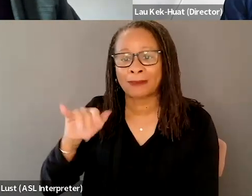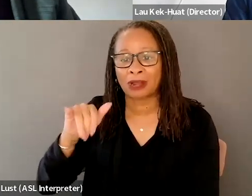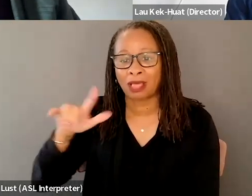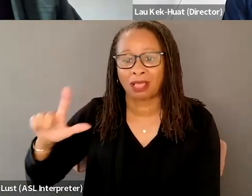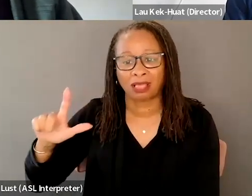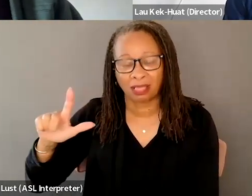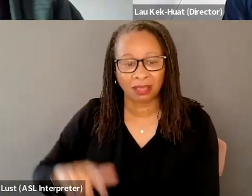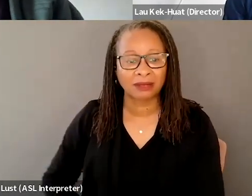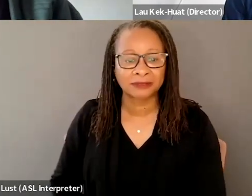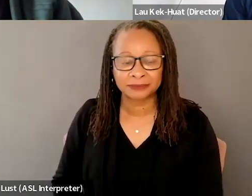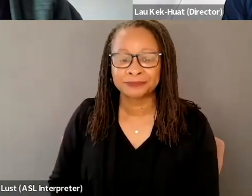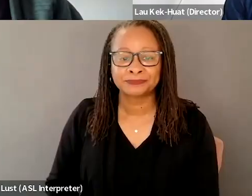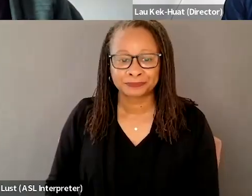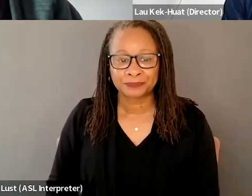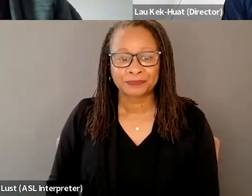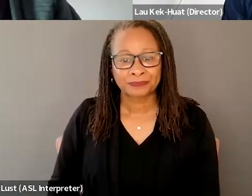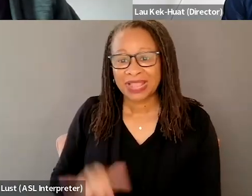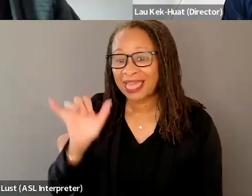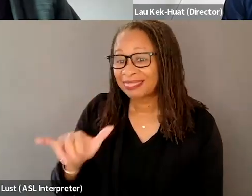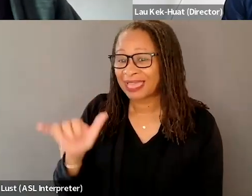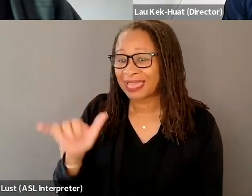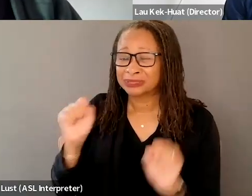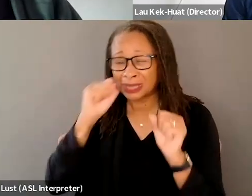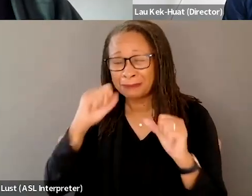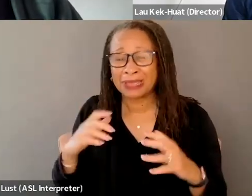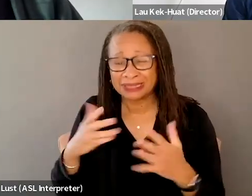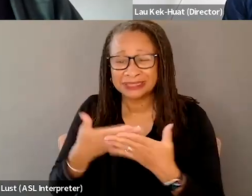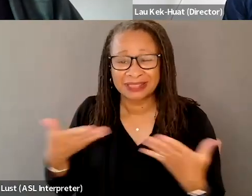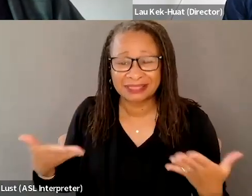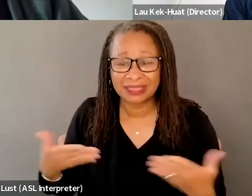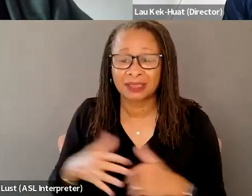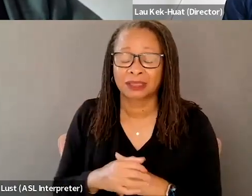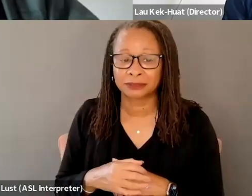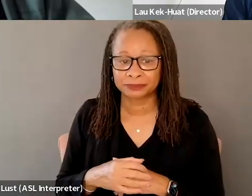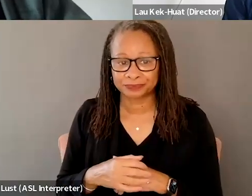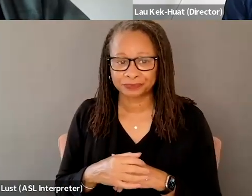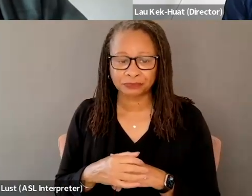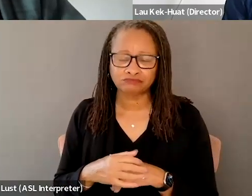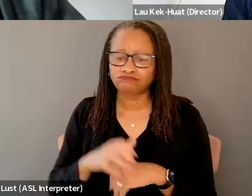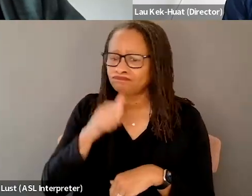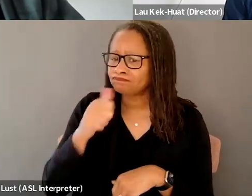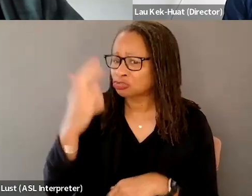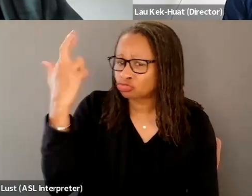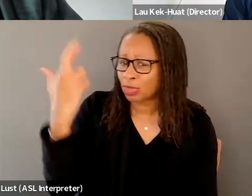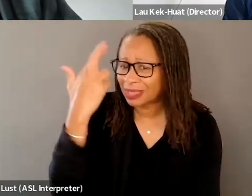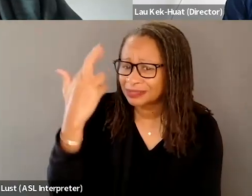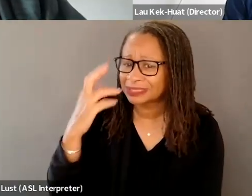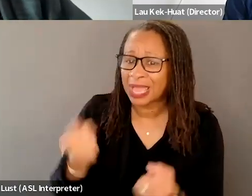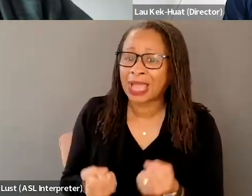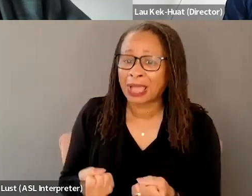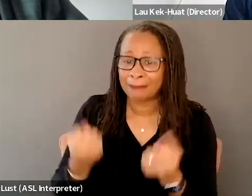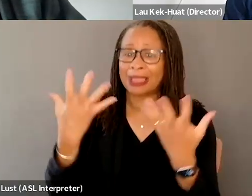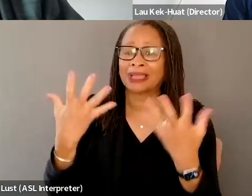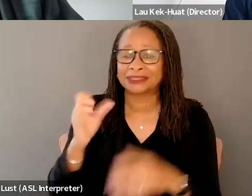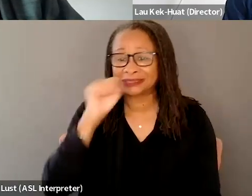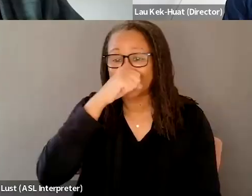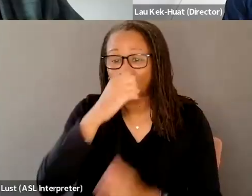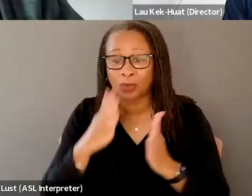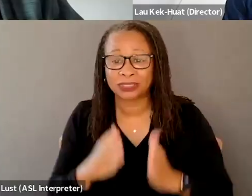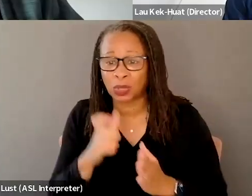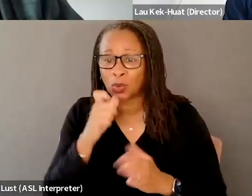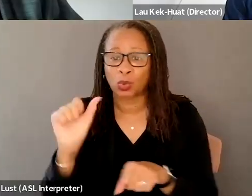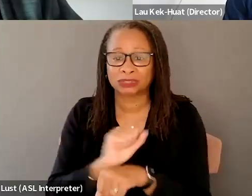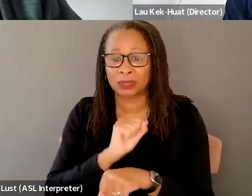yeah, That was an extraordinary thing. And I hadn't realized how many Taiwanese were